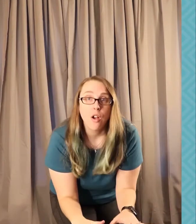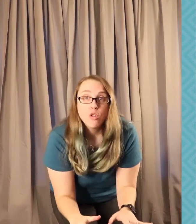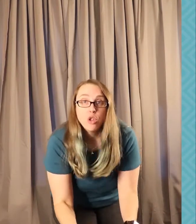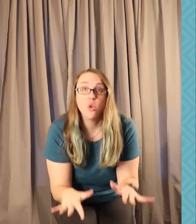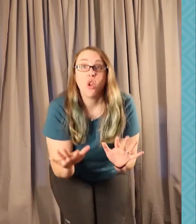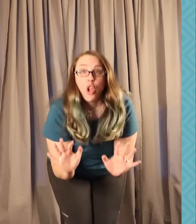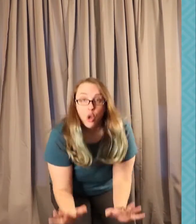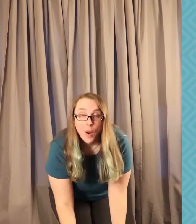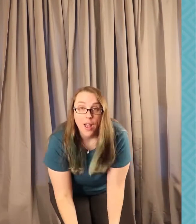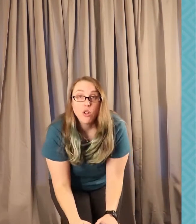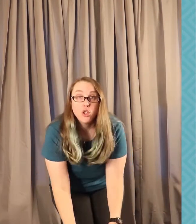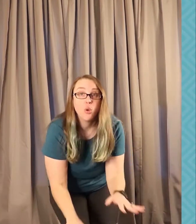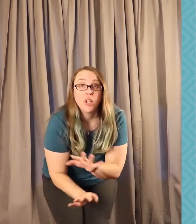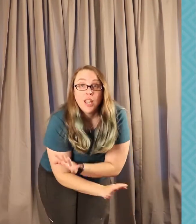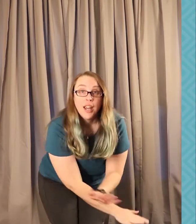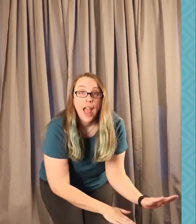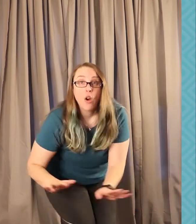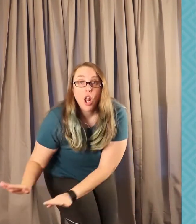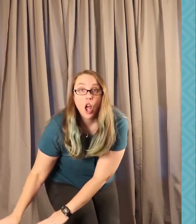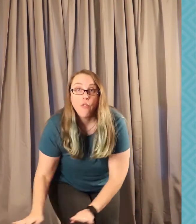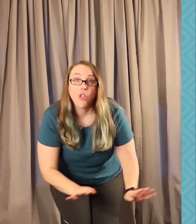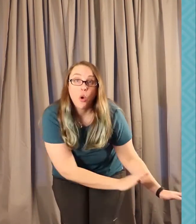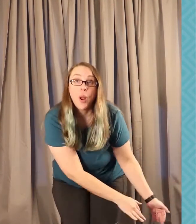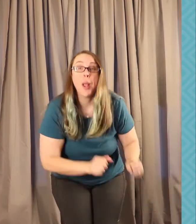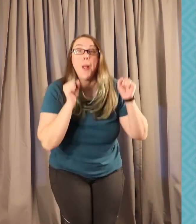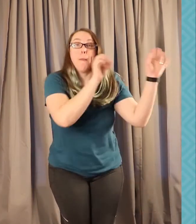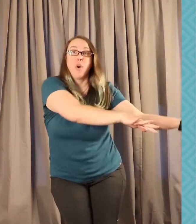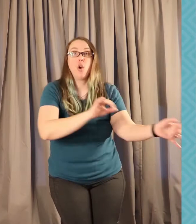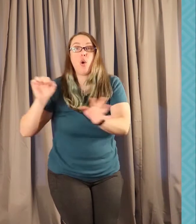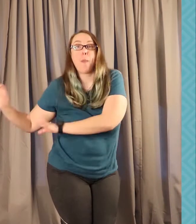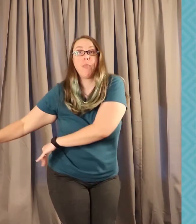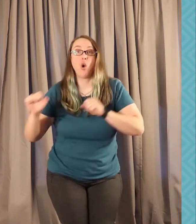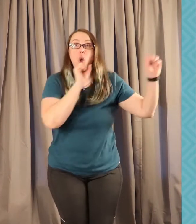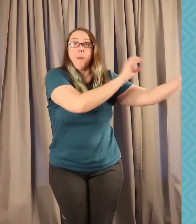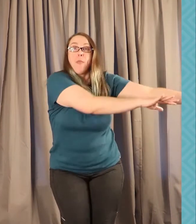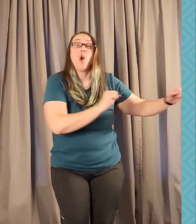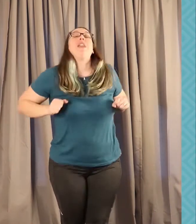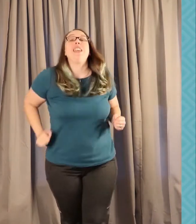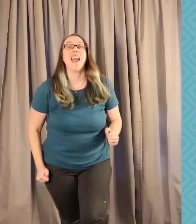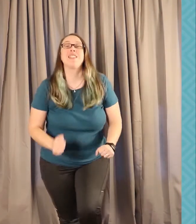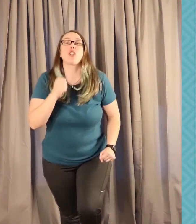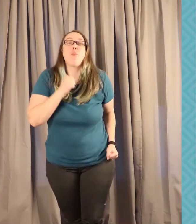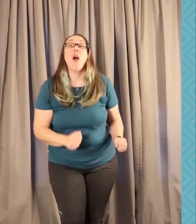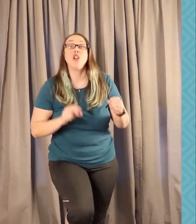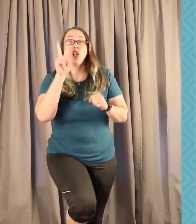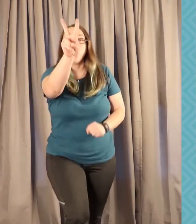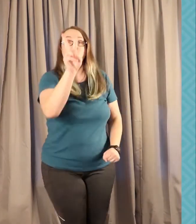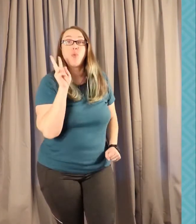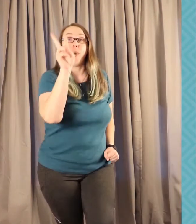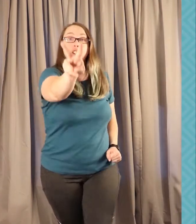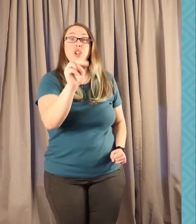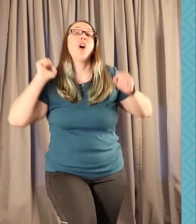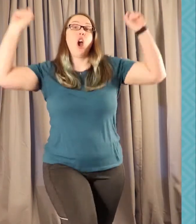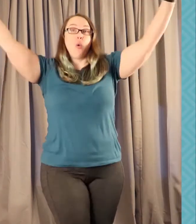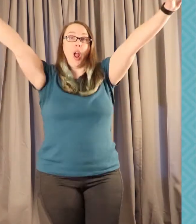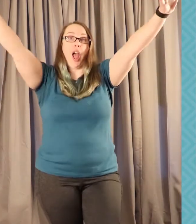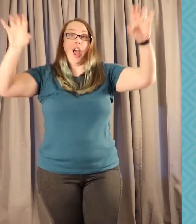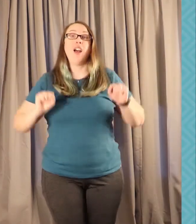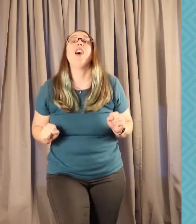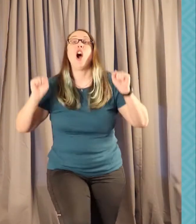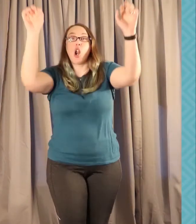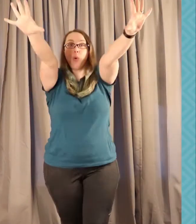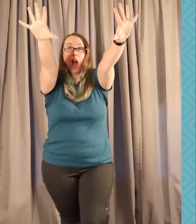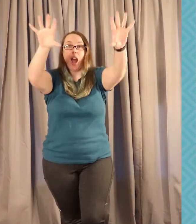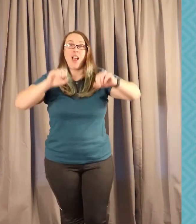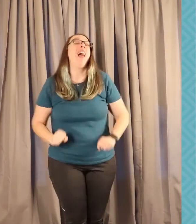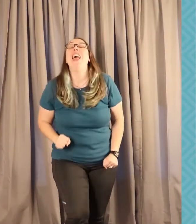down into the ground to get out of the rain. The ants go marching two by two hurrah